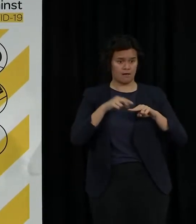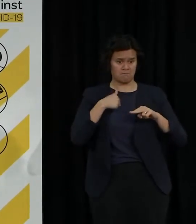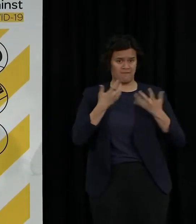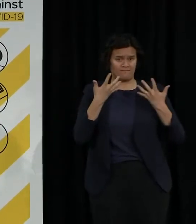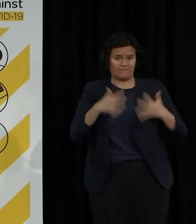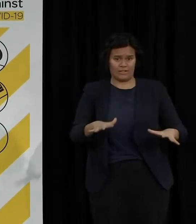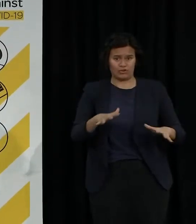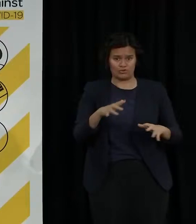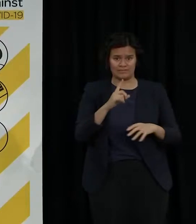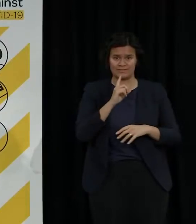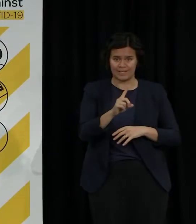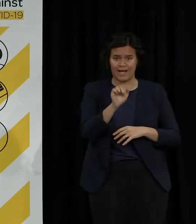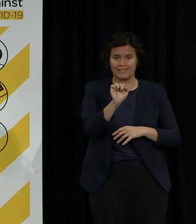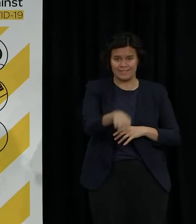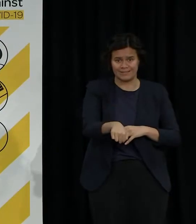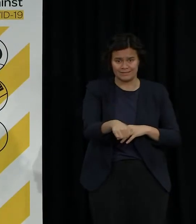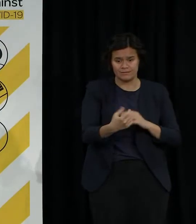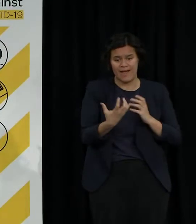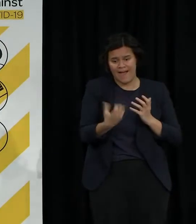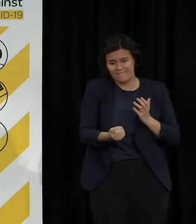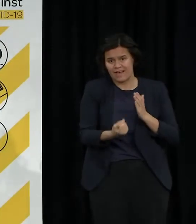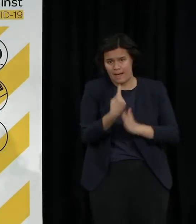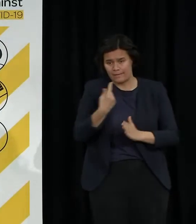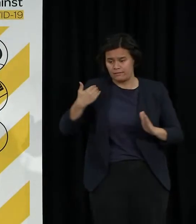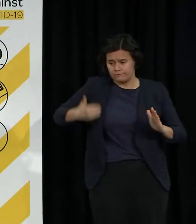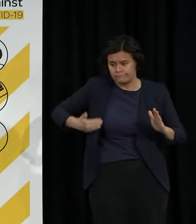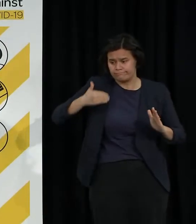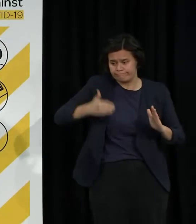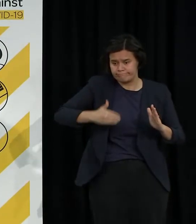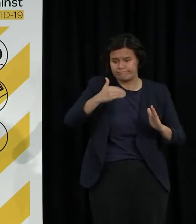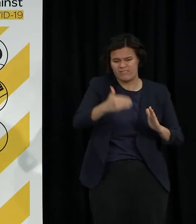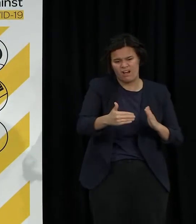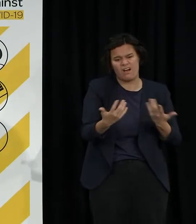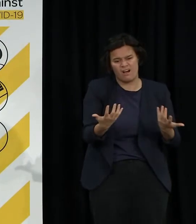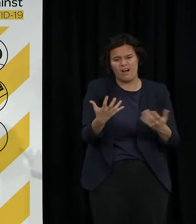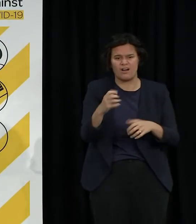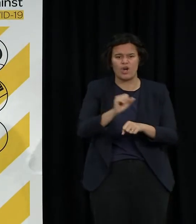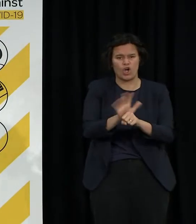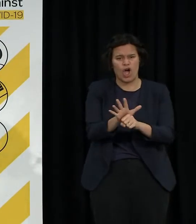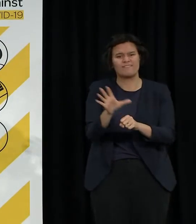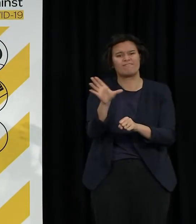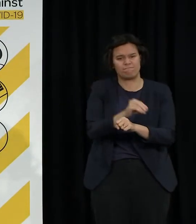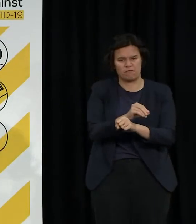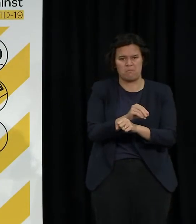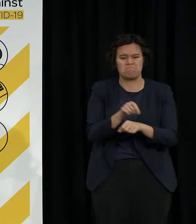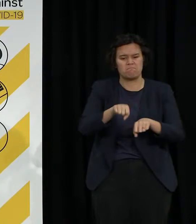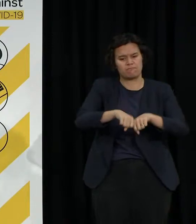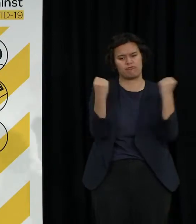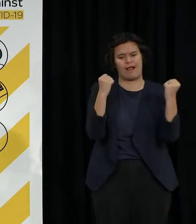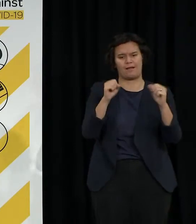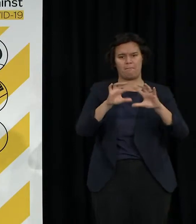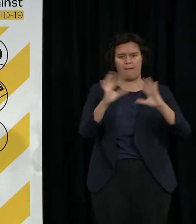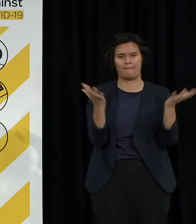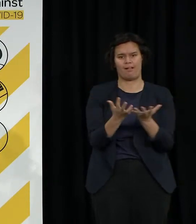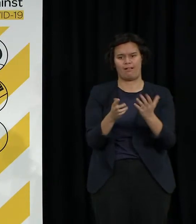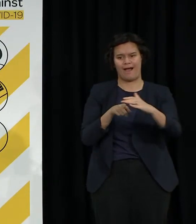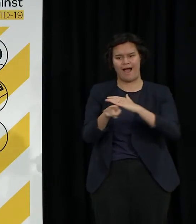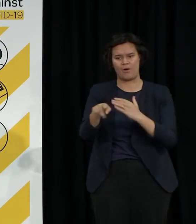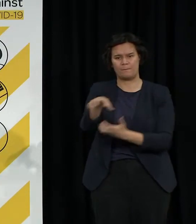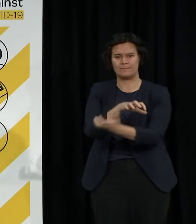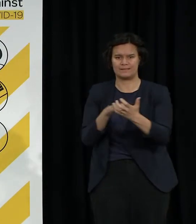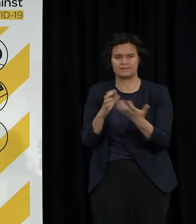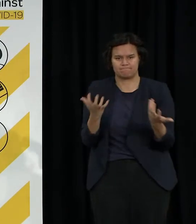acknowledged that there is from time to time transmission that is a result of household bubbles mixing. That is the reality